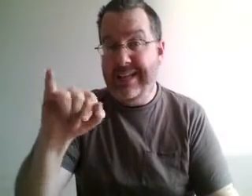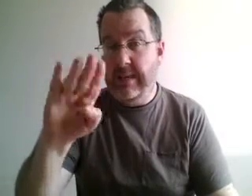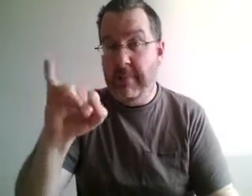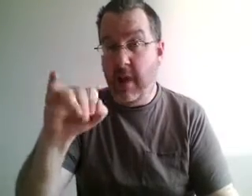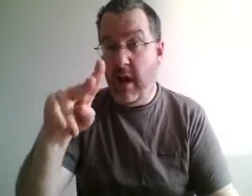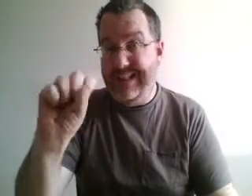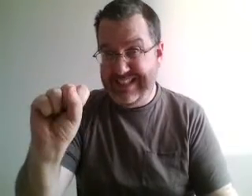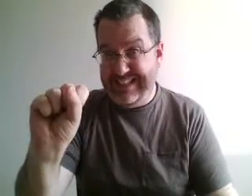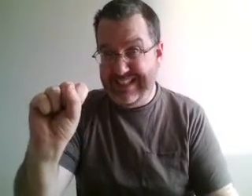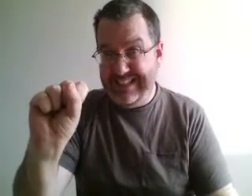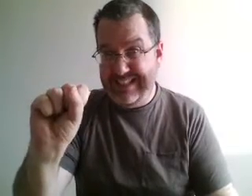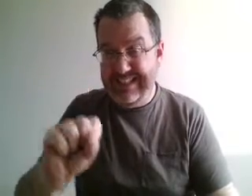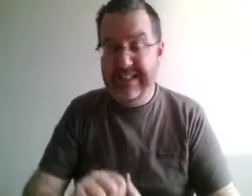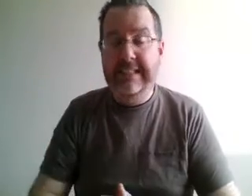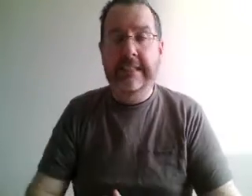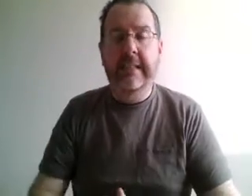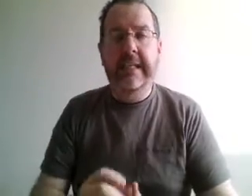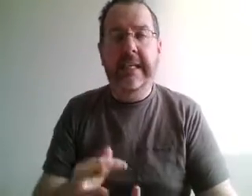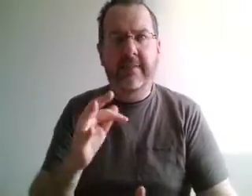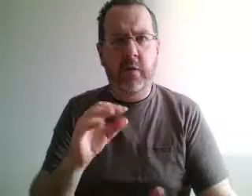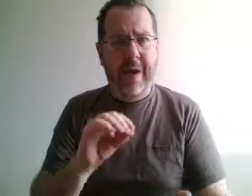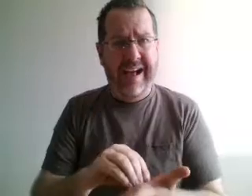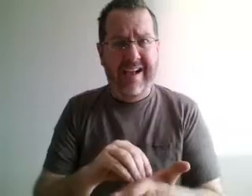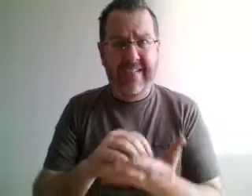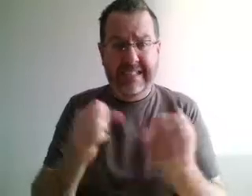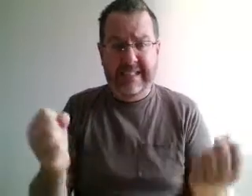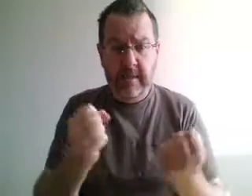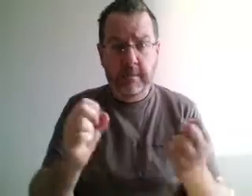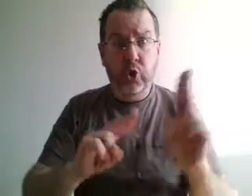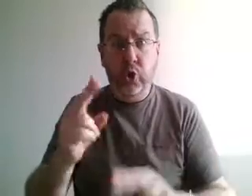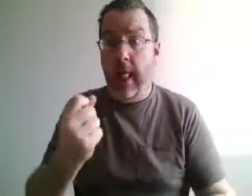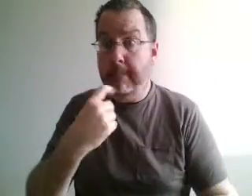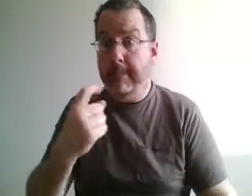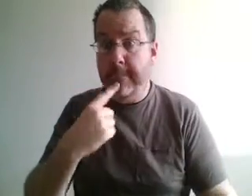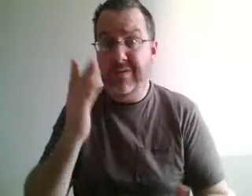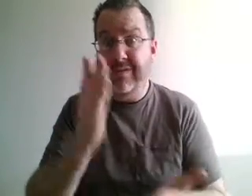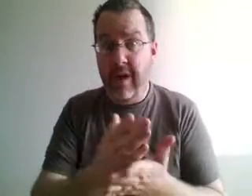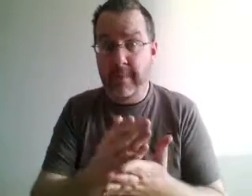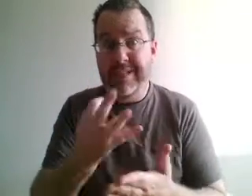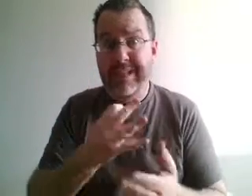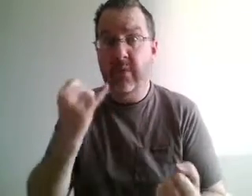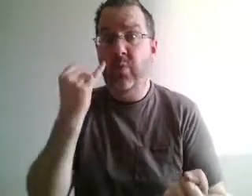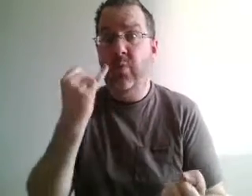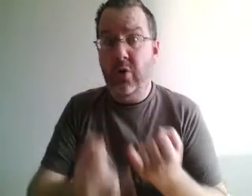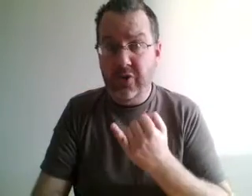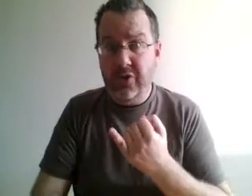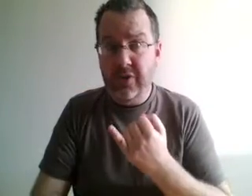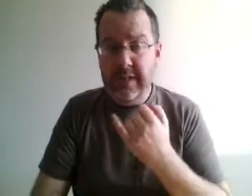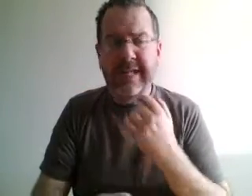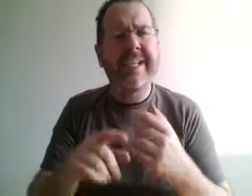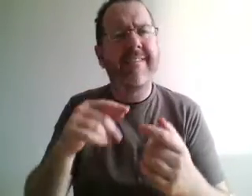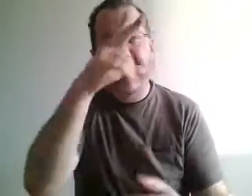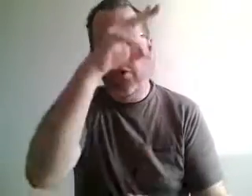because they think if they get symptoms, they should take these to try to prevent themselves getting a worse Yes, I gather there's been a Russian Augmentin, for example, in the last 10 days. Yeah,